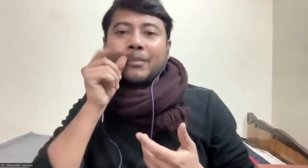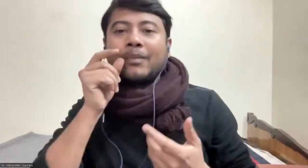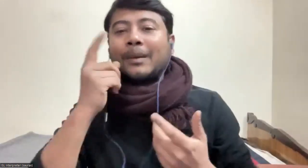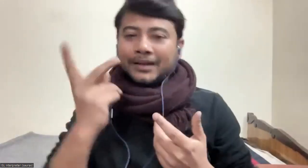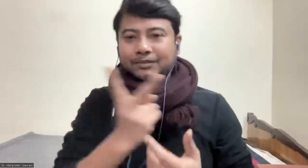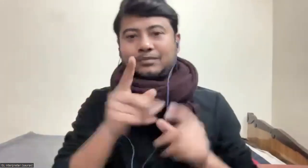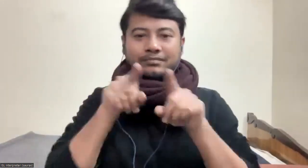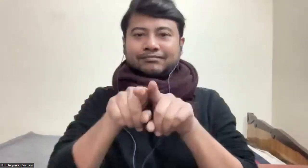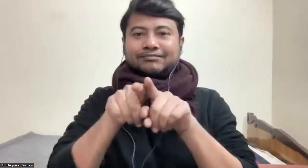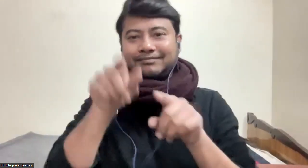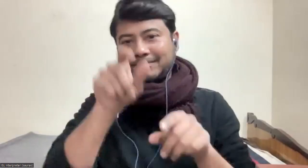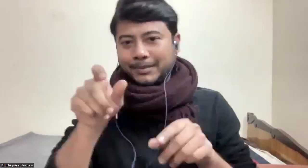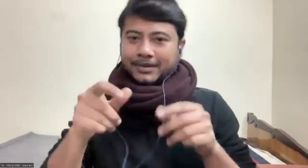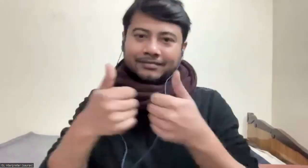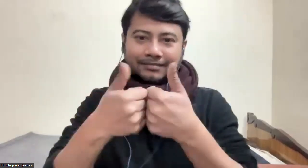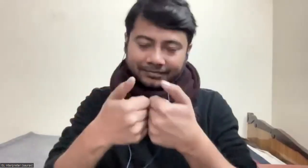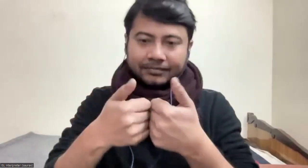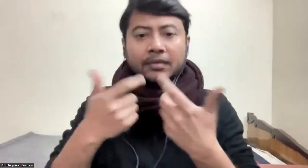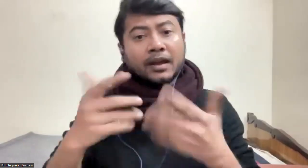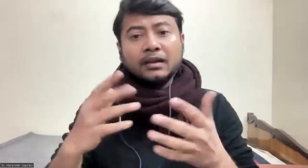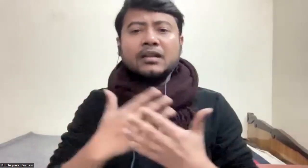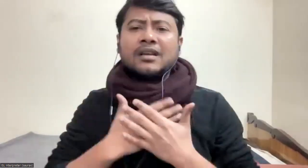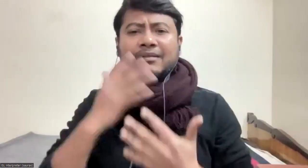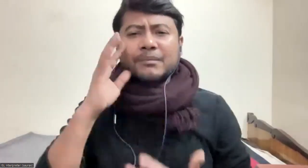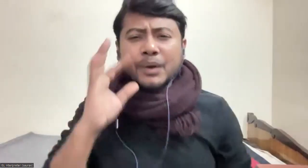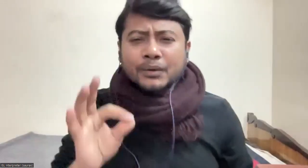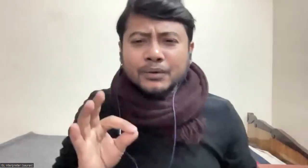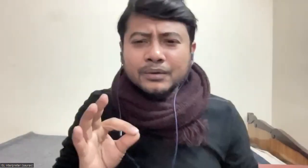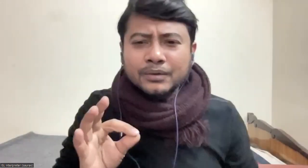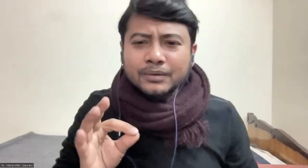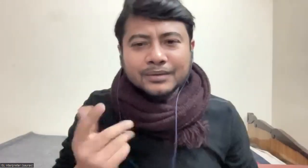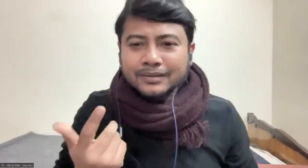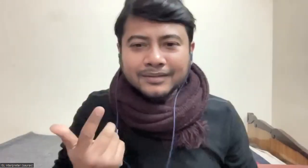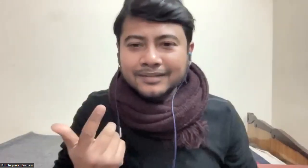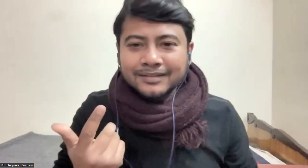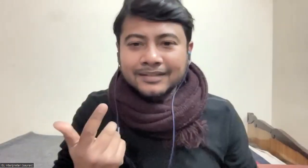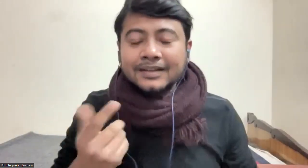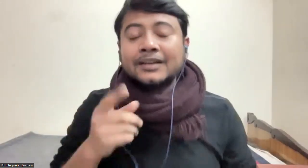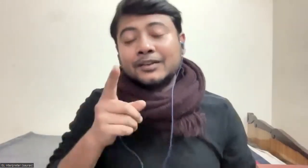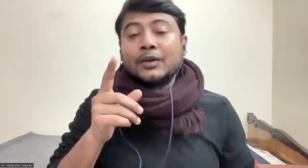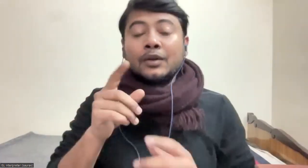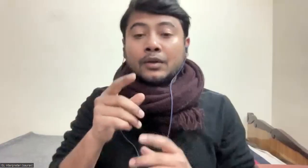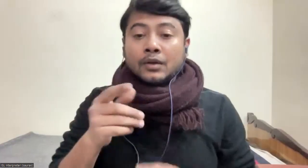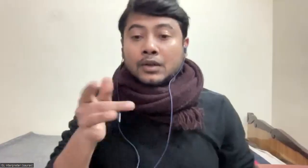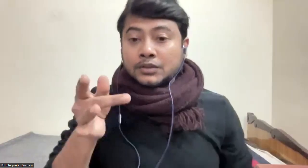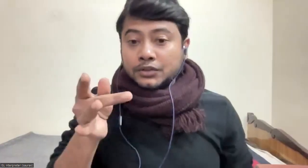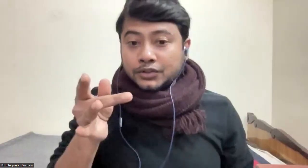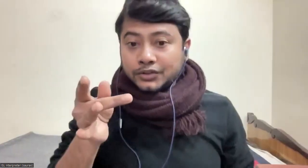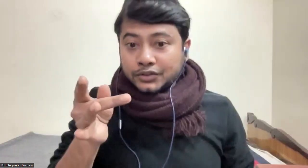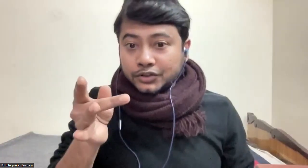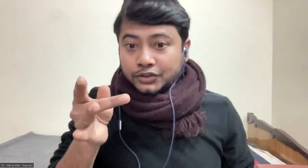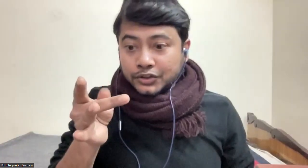right? So when we are chanting, our chanting should be pure chanting. And if it is not pure